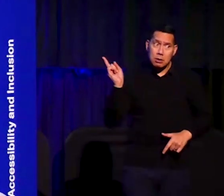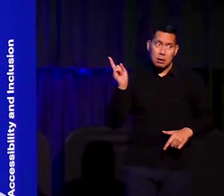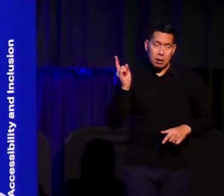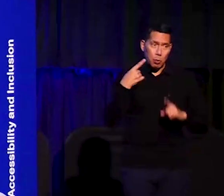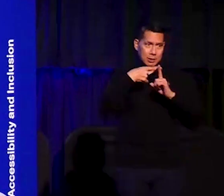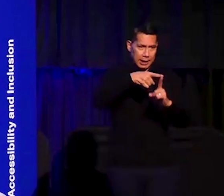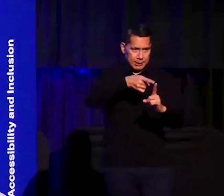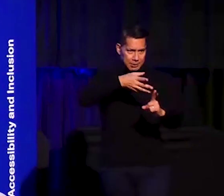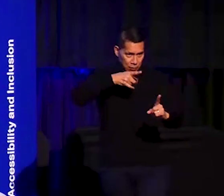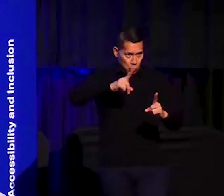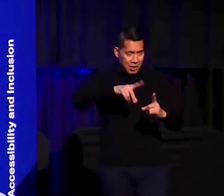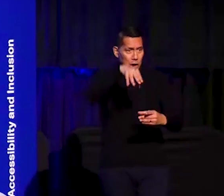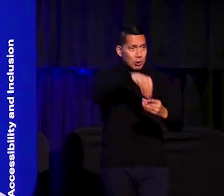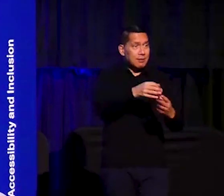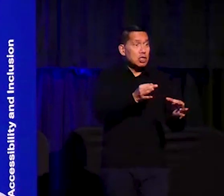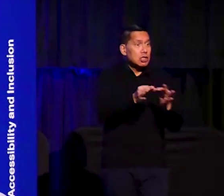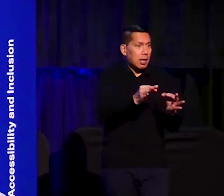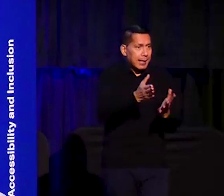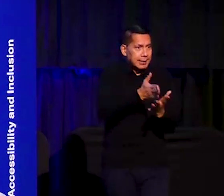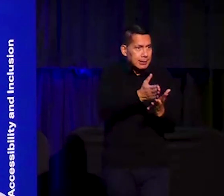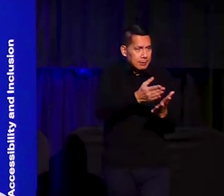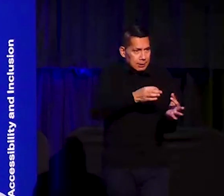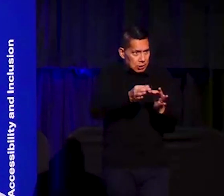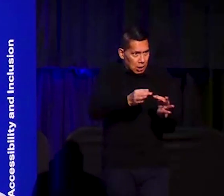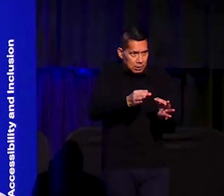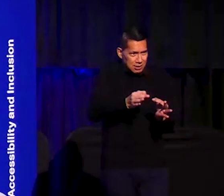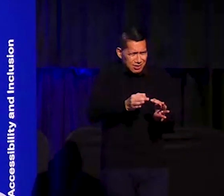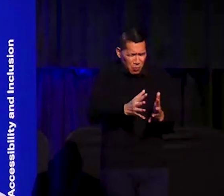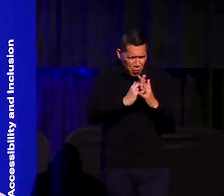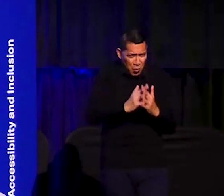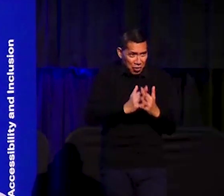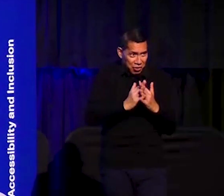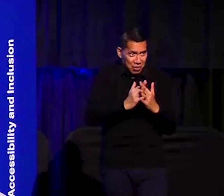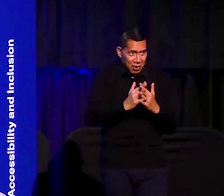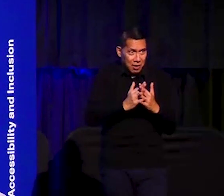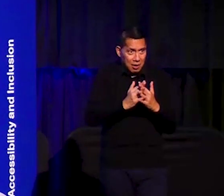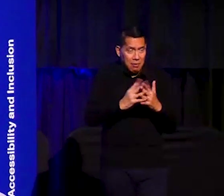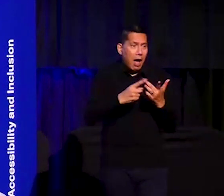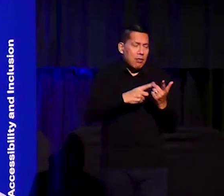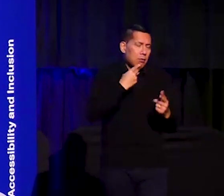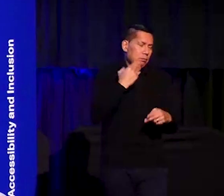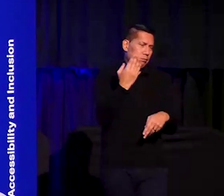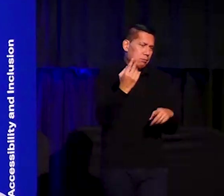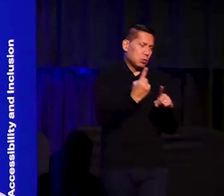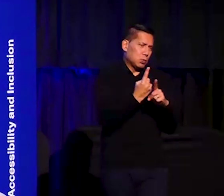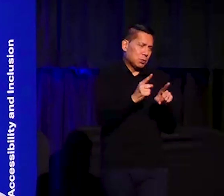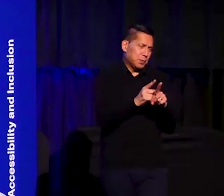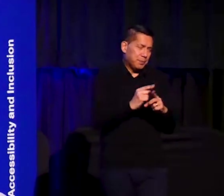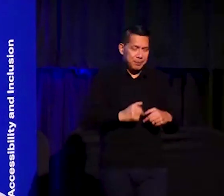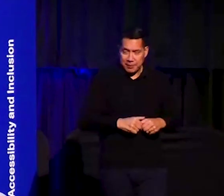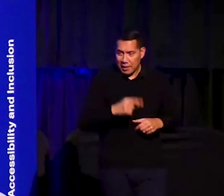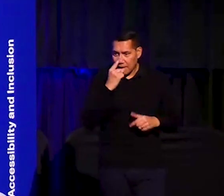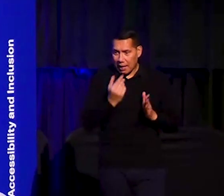to inclusive design and accessible design. So well worth a look at the other talks as well. I can